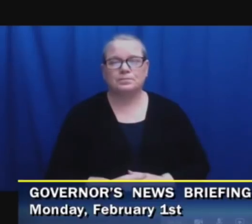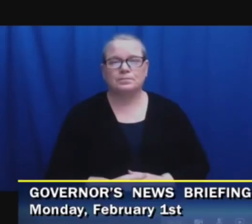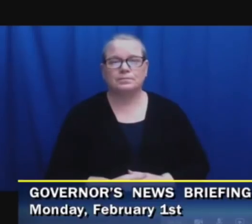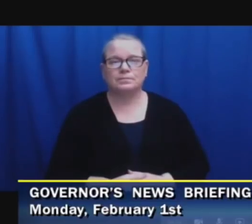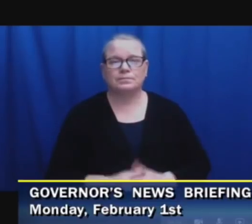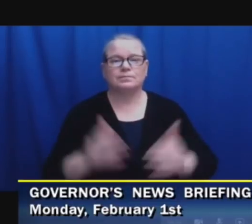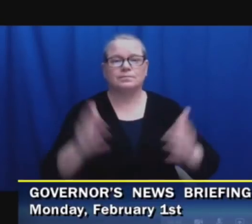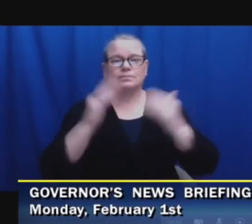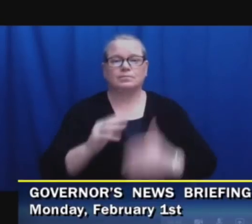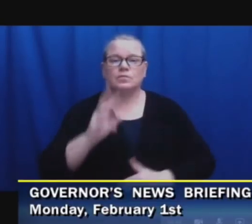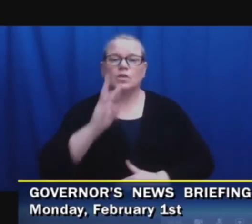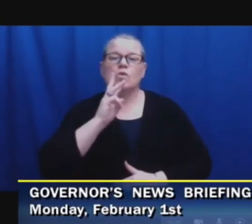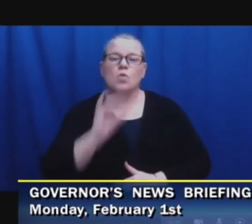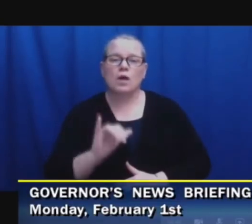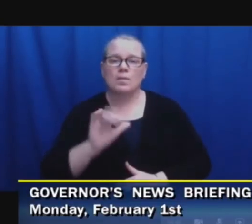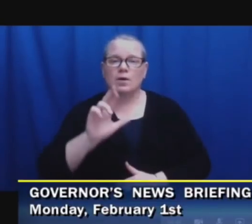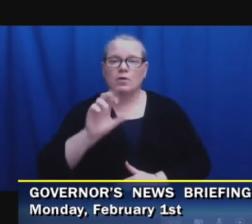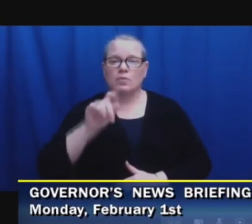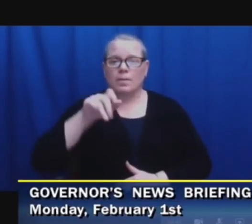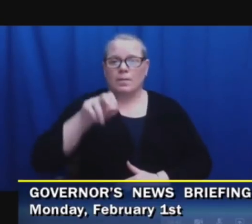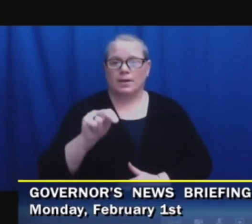The Waterbury Republican American.